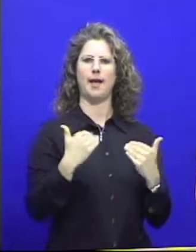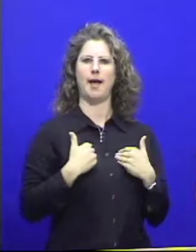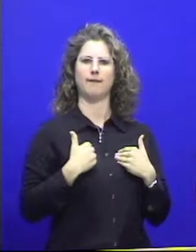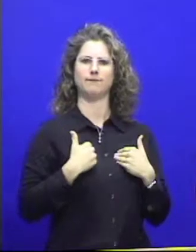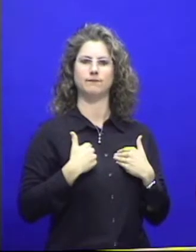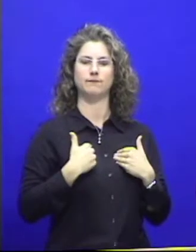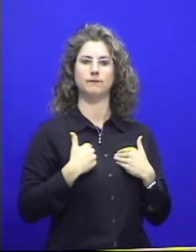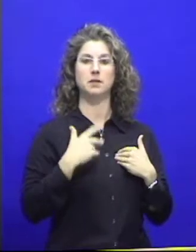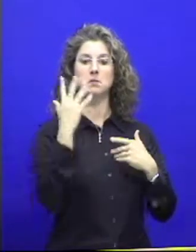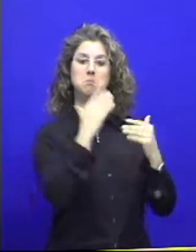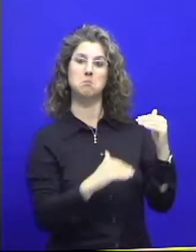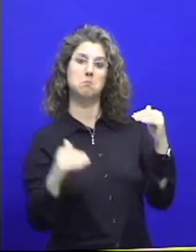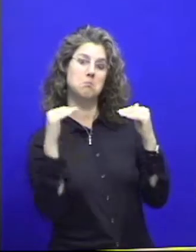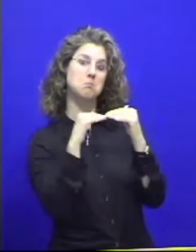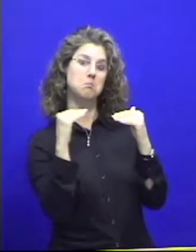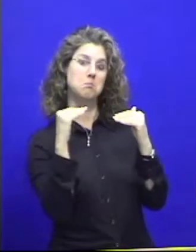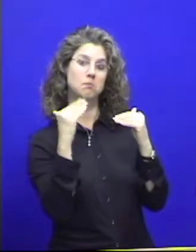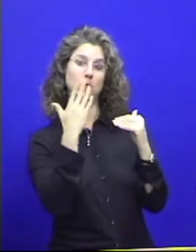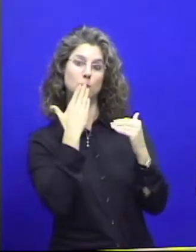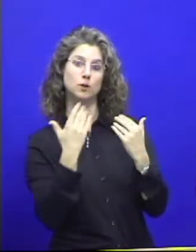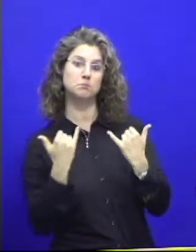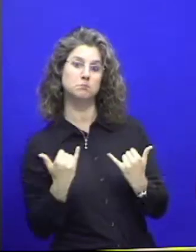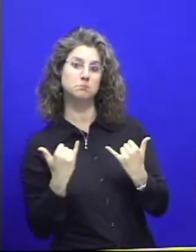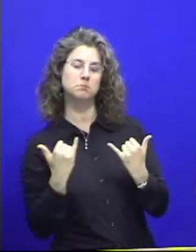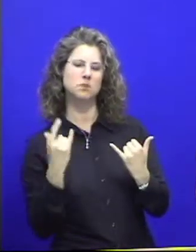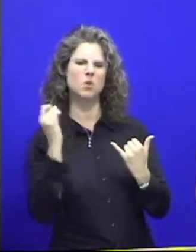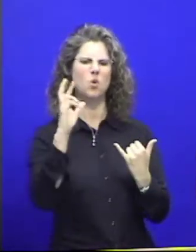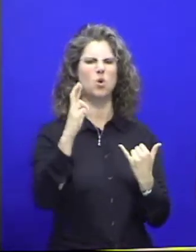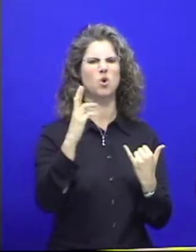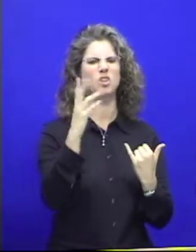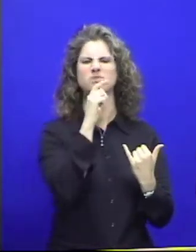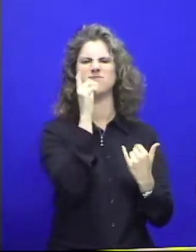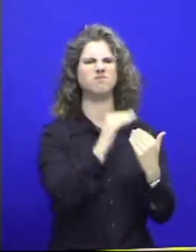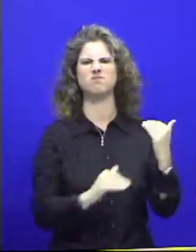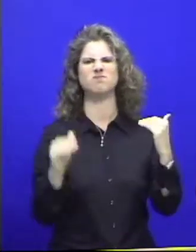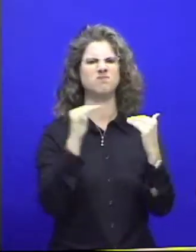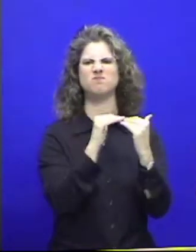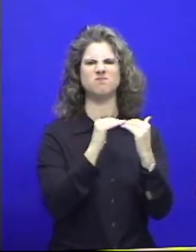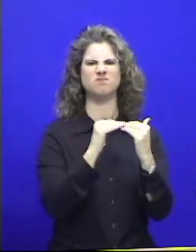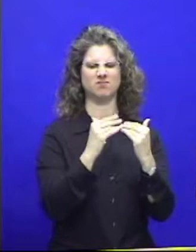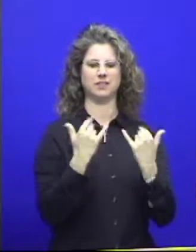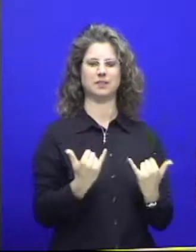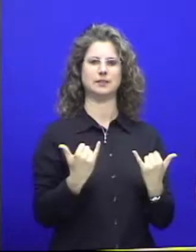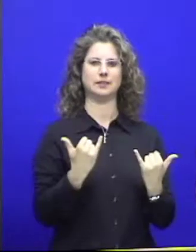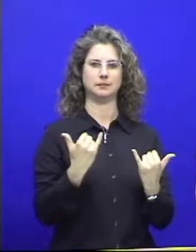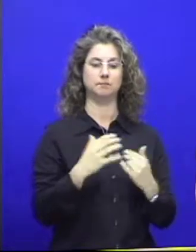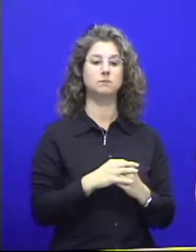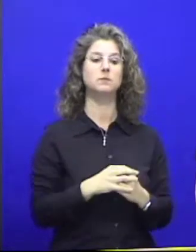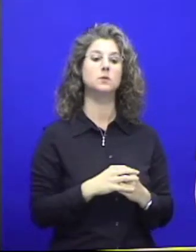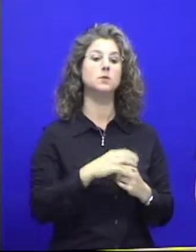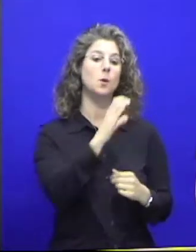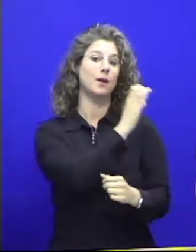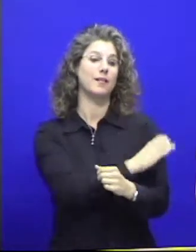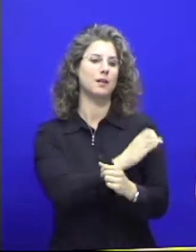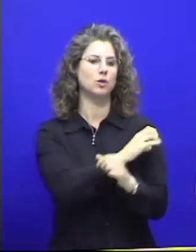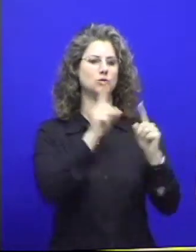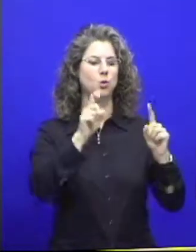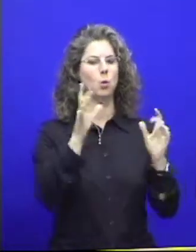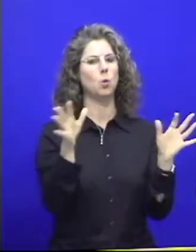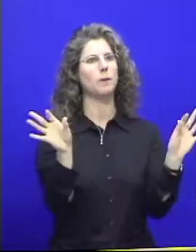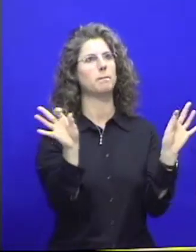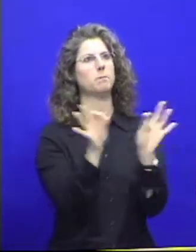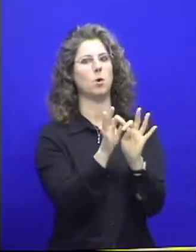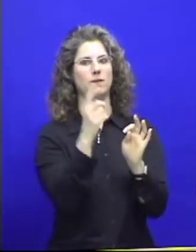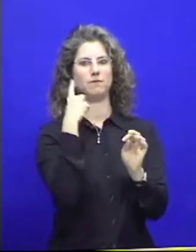as good as an existing therapy, or not nearly as good as what we already have. So clinical trials are very